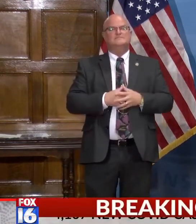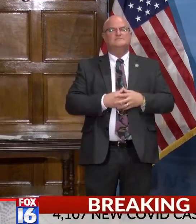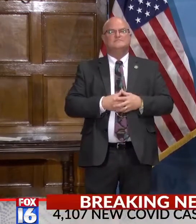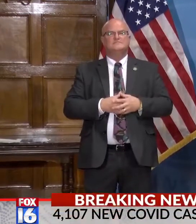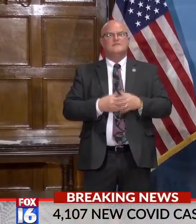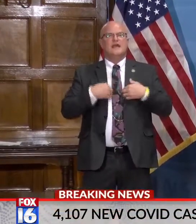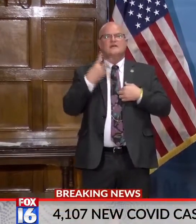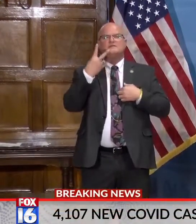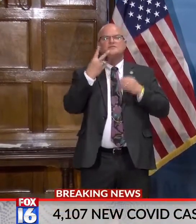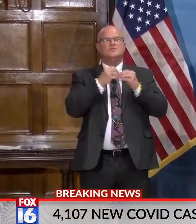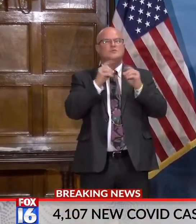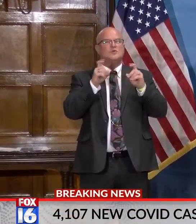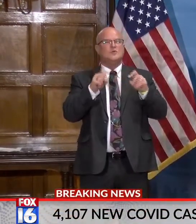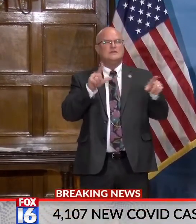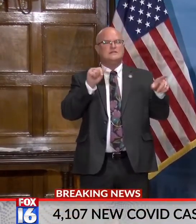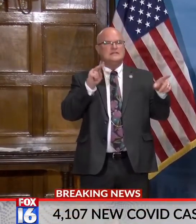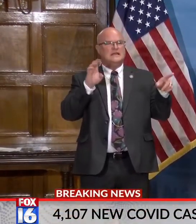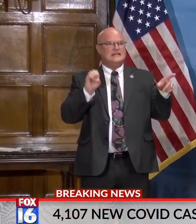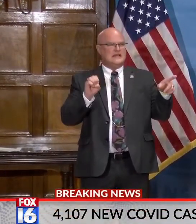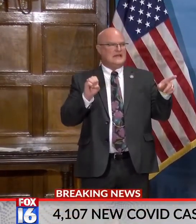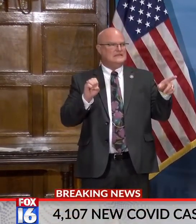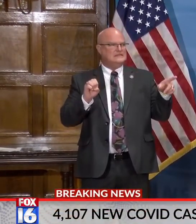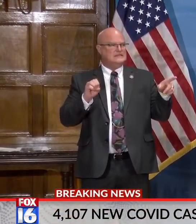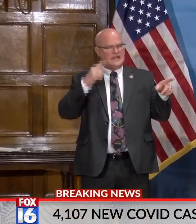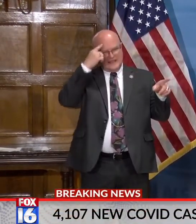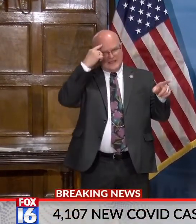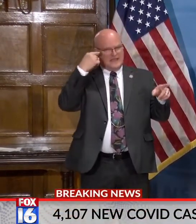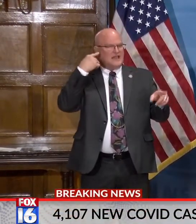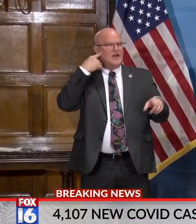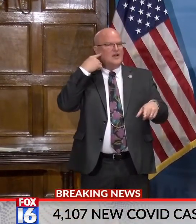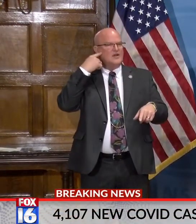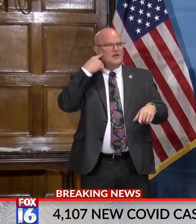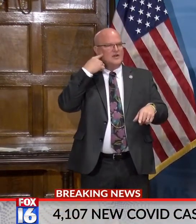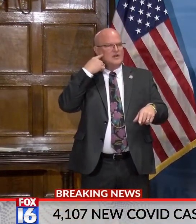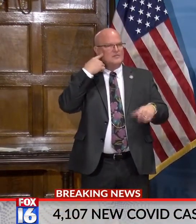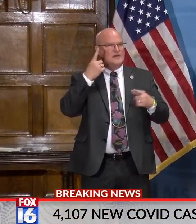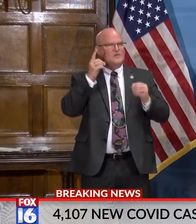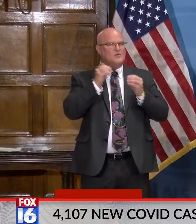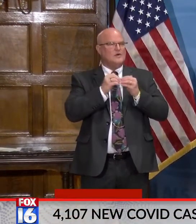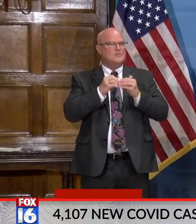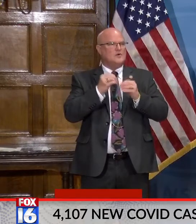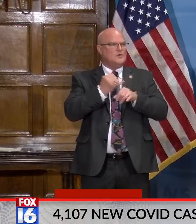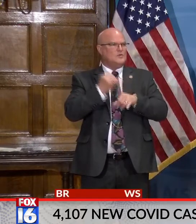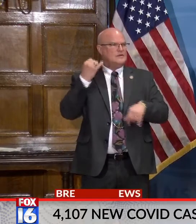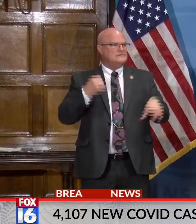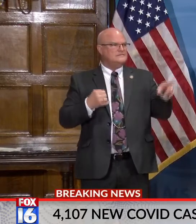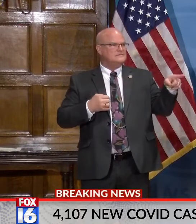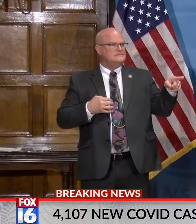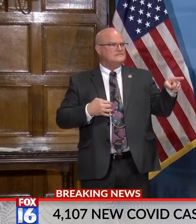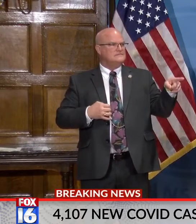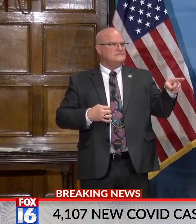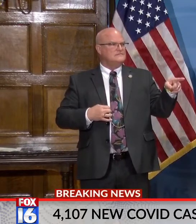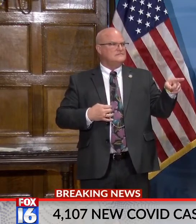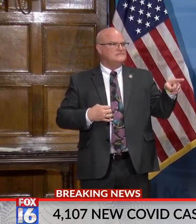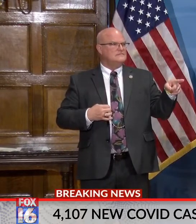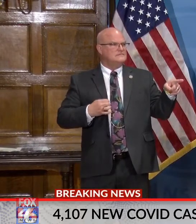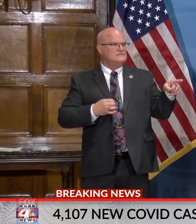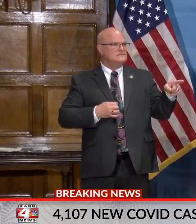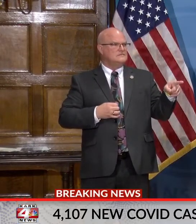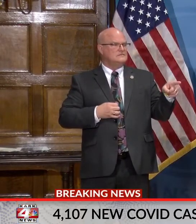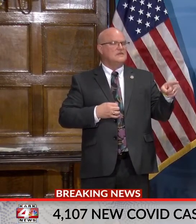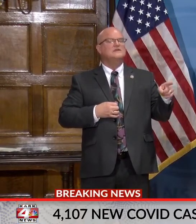for two more questions. Lance at the table, and I think I heard maybe one remotely. Lance? Yes, sir. So the session is